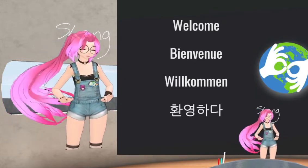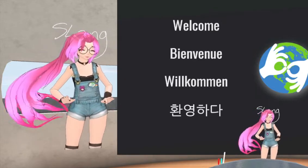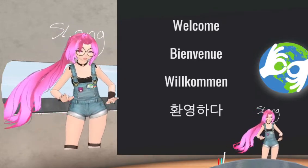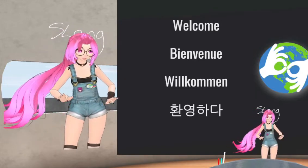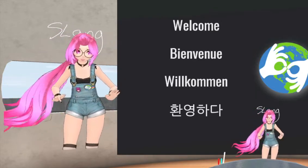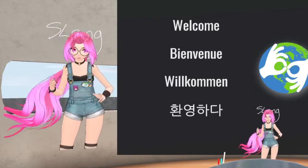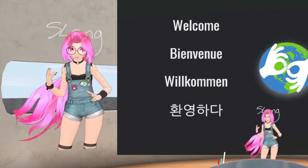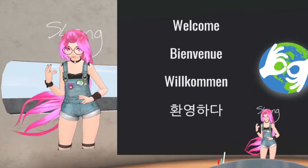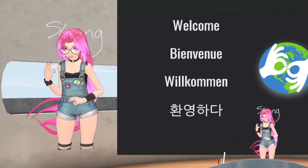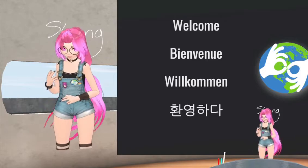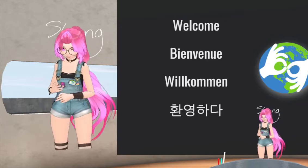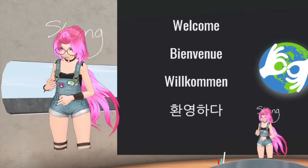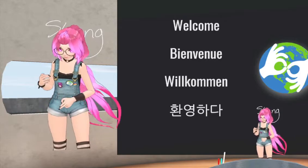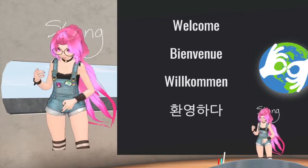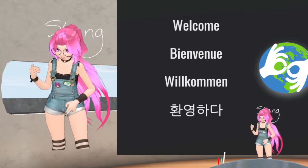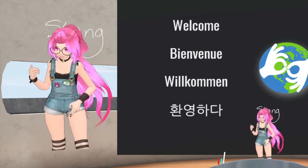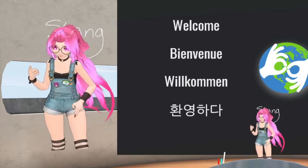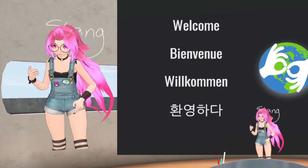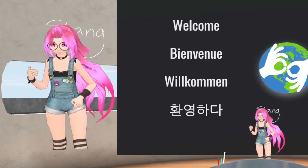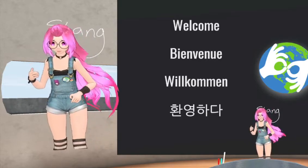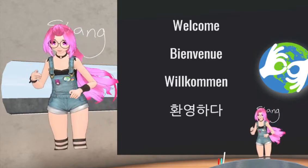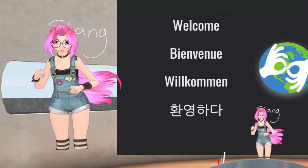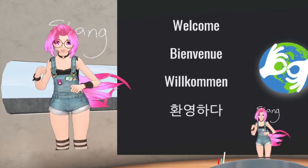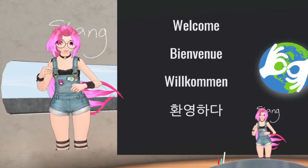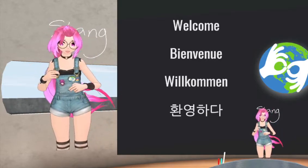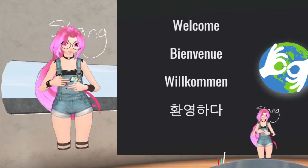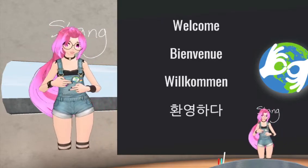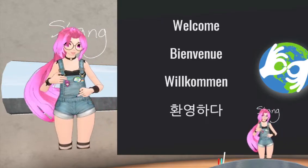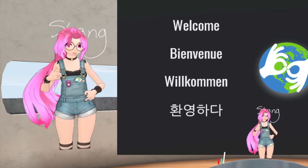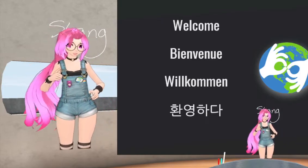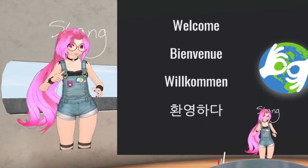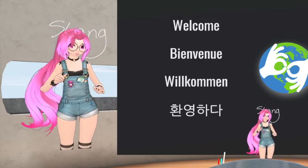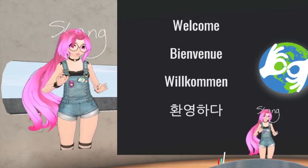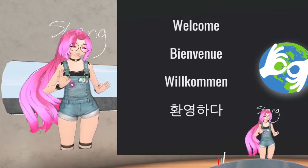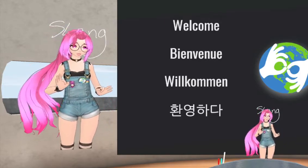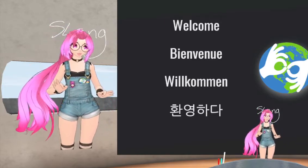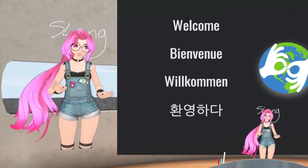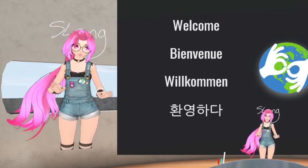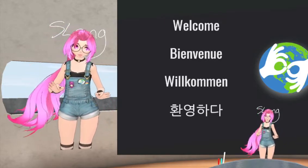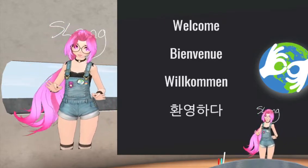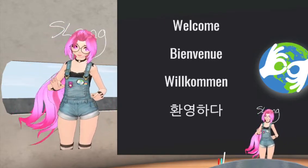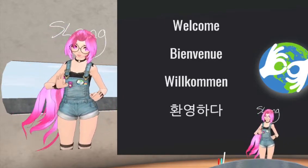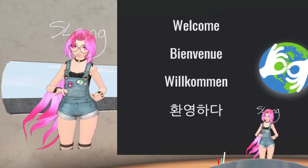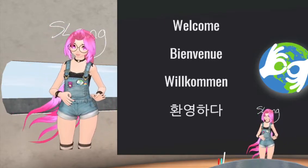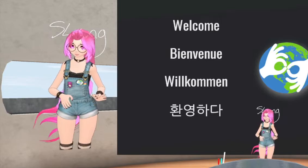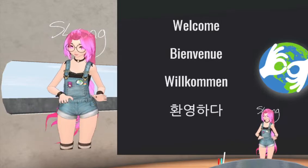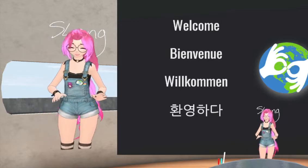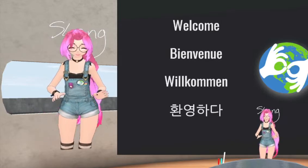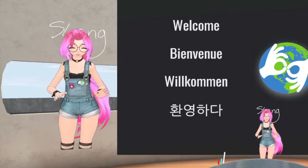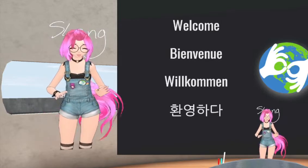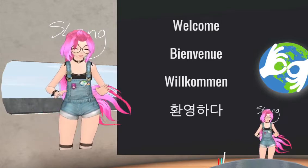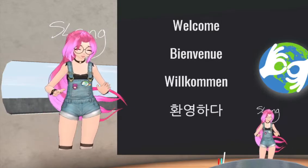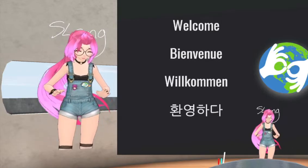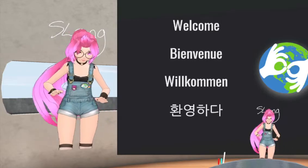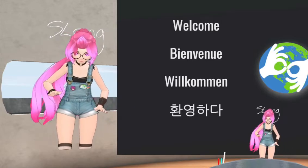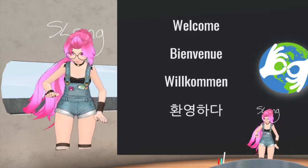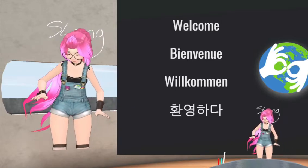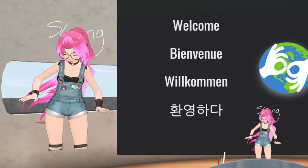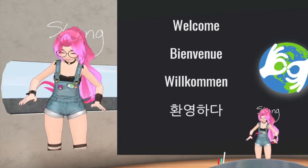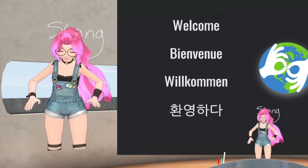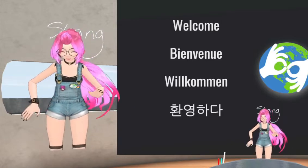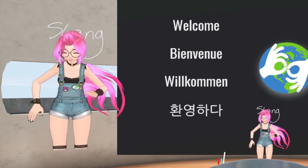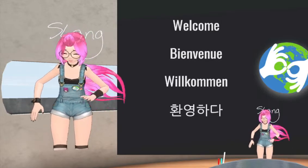person and somebody's speaking super duper fast, I don't think it's rude to just be like, hey, I'm sorry, I'm hard of hearing. Can you please just slow down?